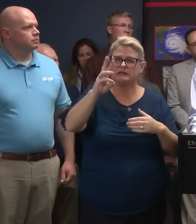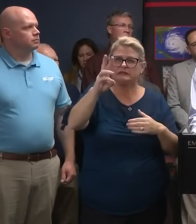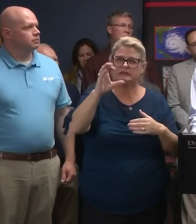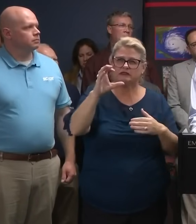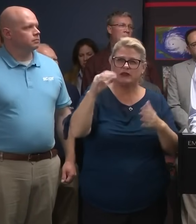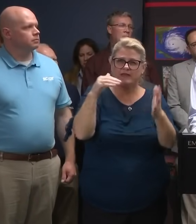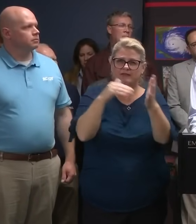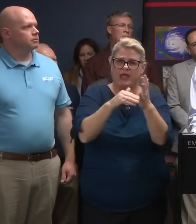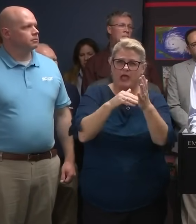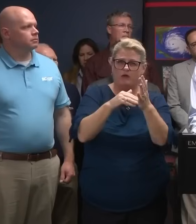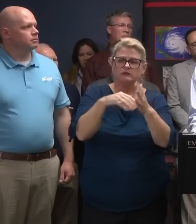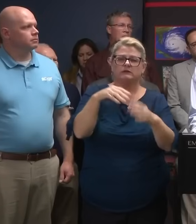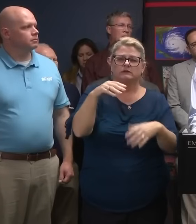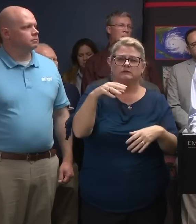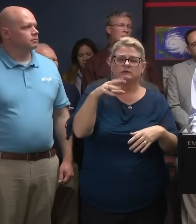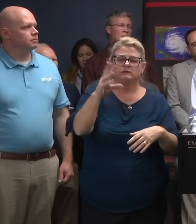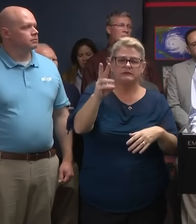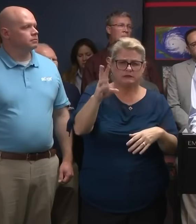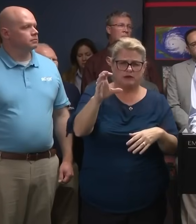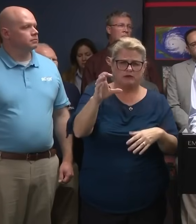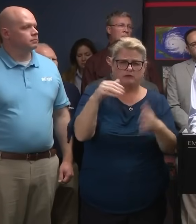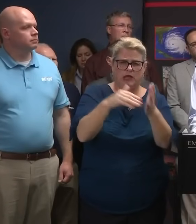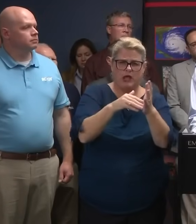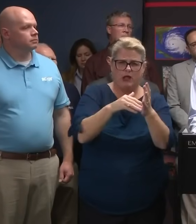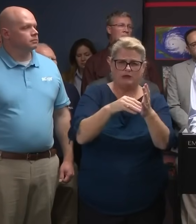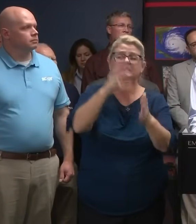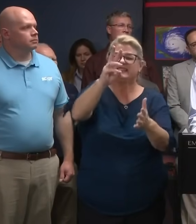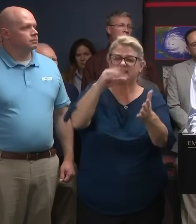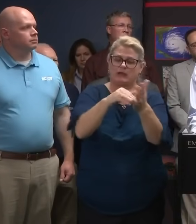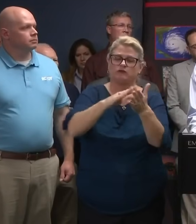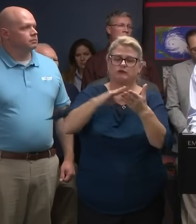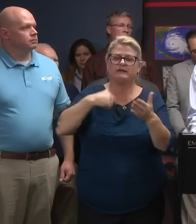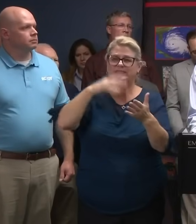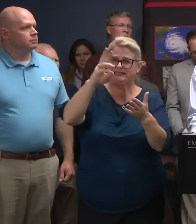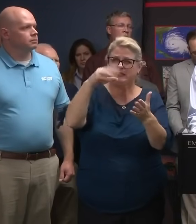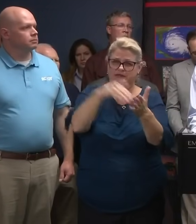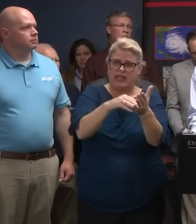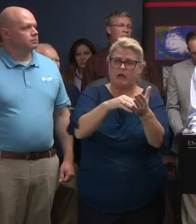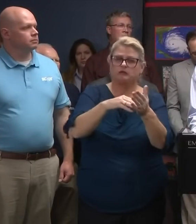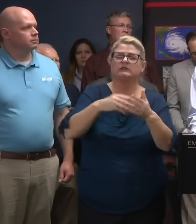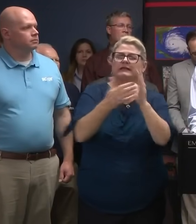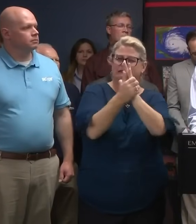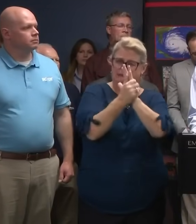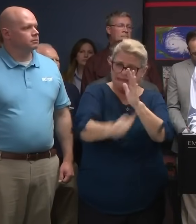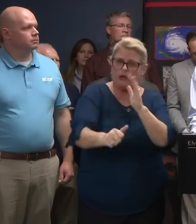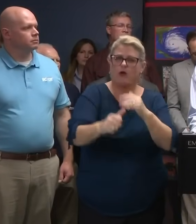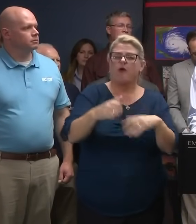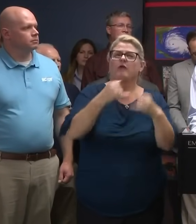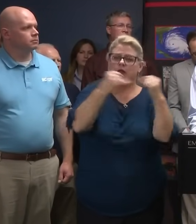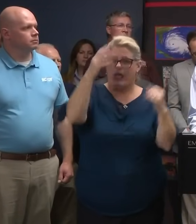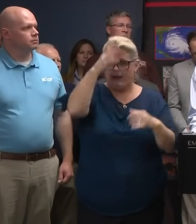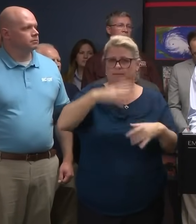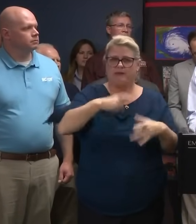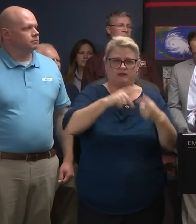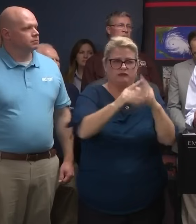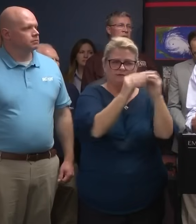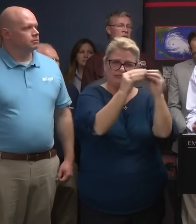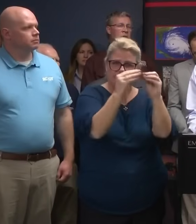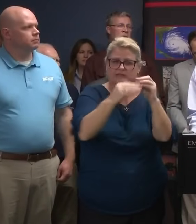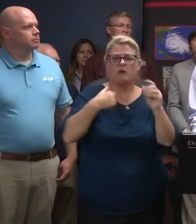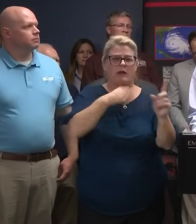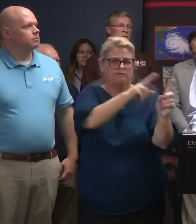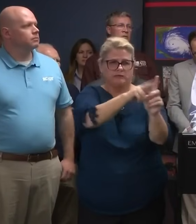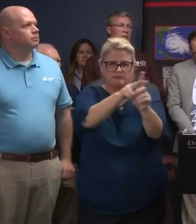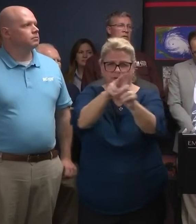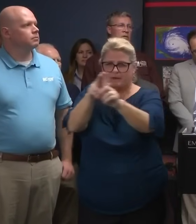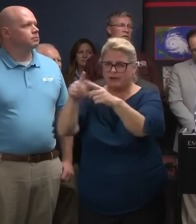line workers and support personnel on the ground now in the upstate and working strategically as we assign these workers where they are